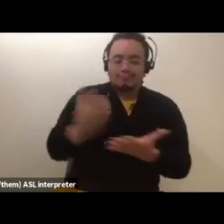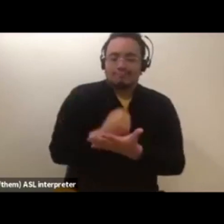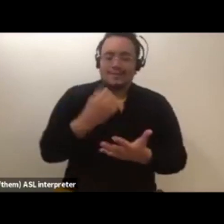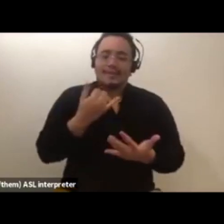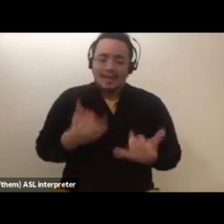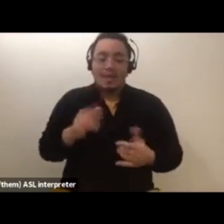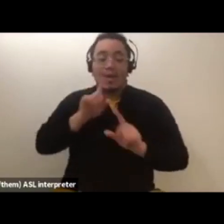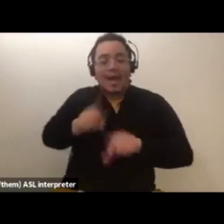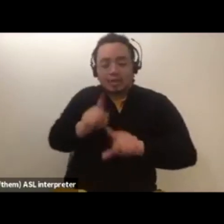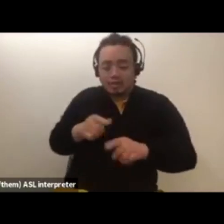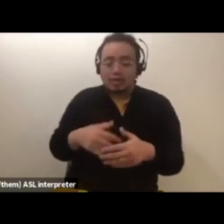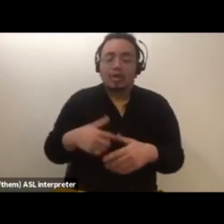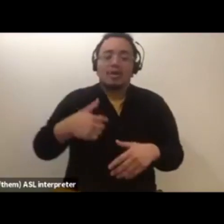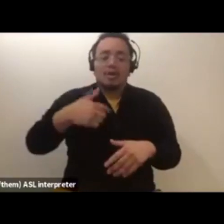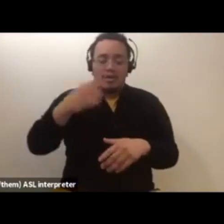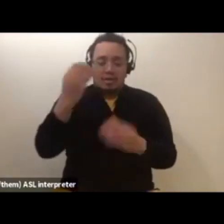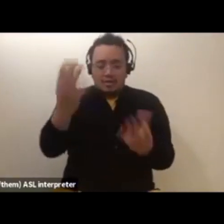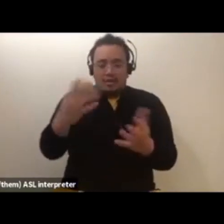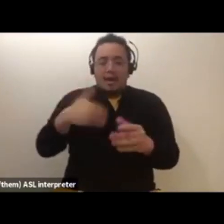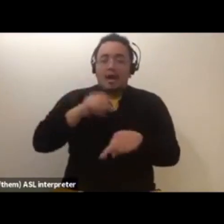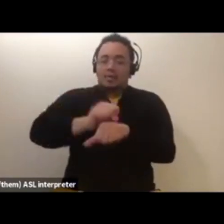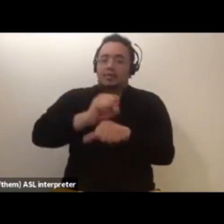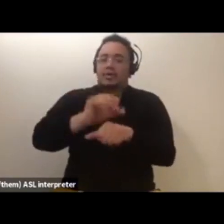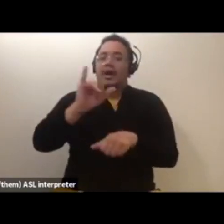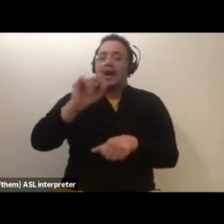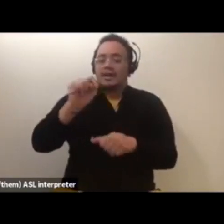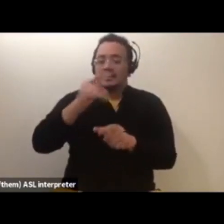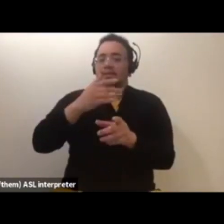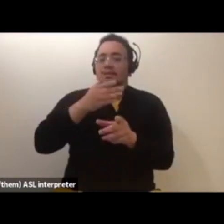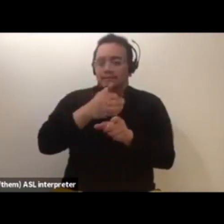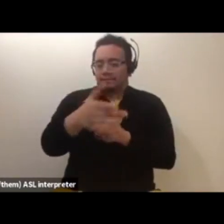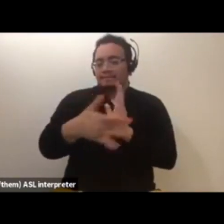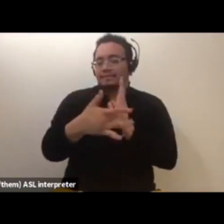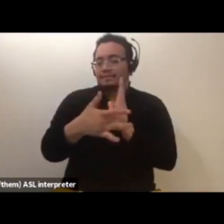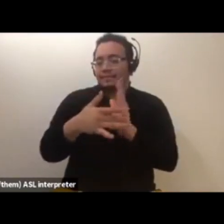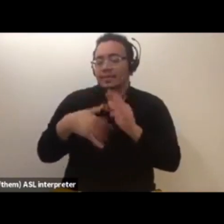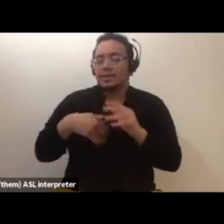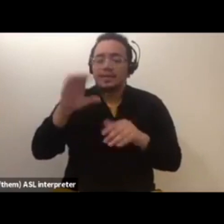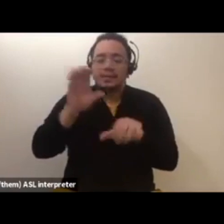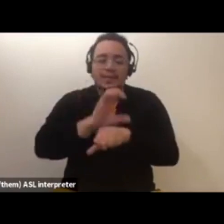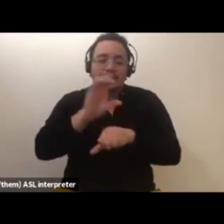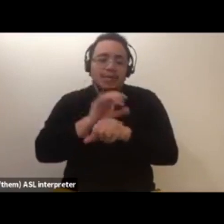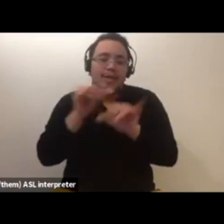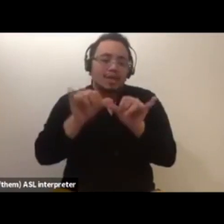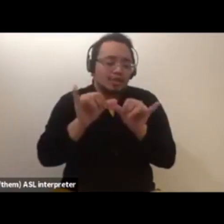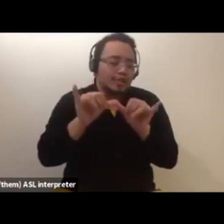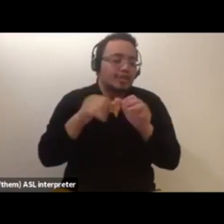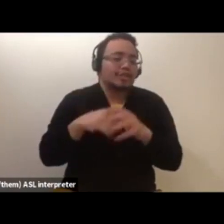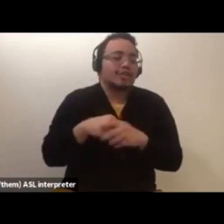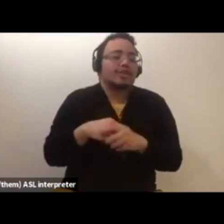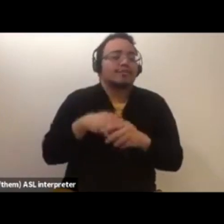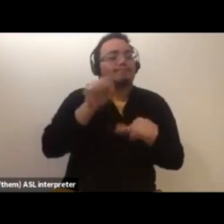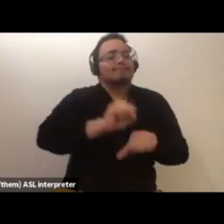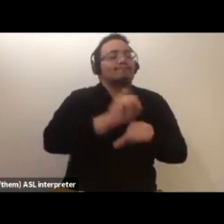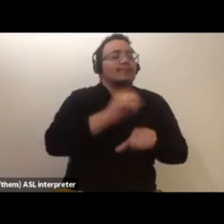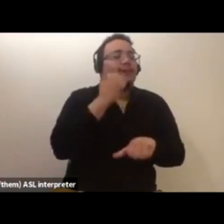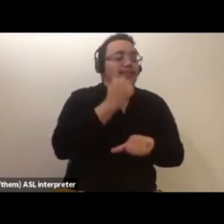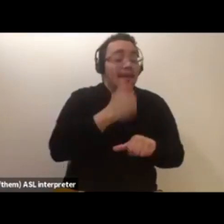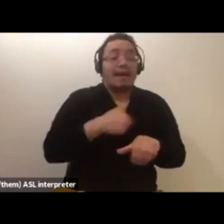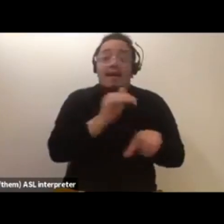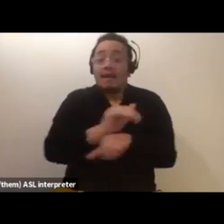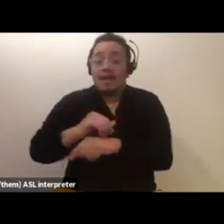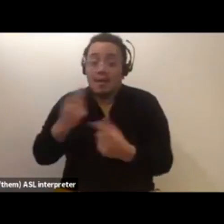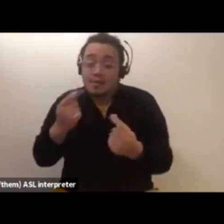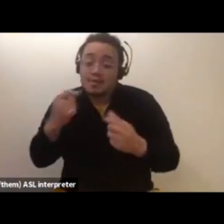I work in the IT field. I say I work in as a computer engineer by day. I'm an advocate by night. And I work in Brickell. I'm going to keep it 100 with